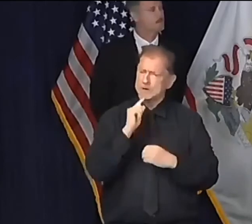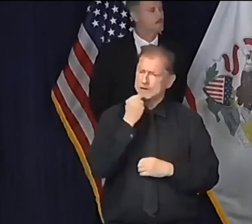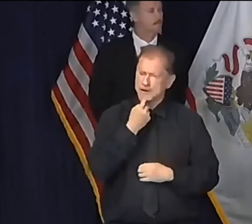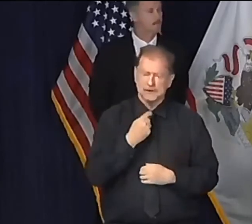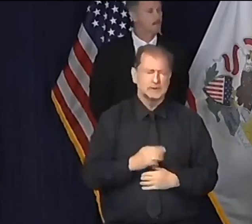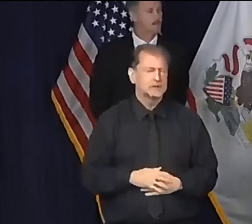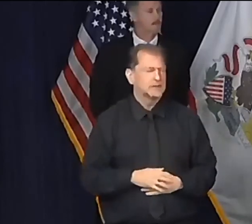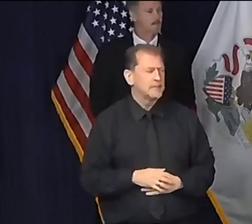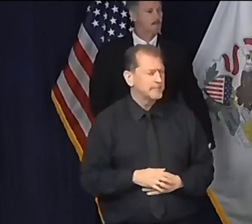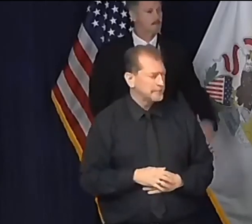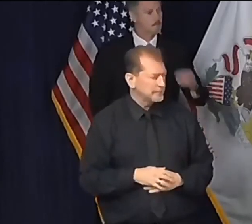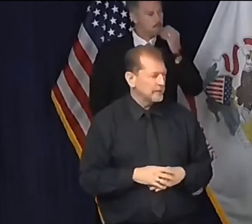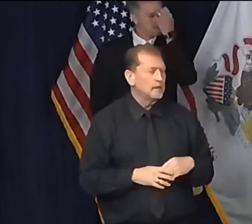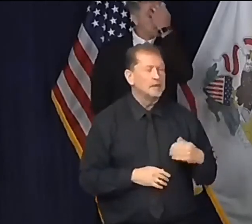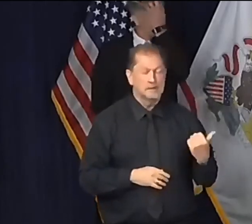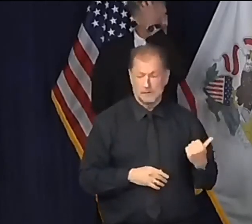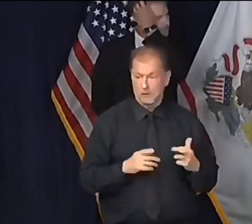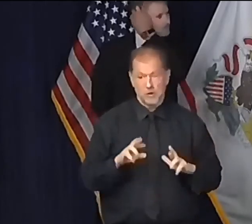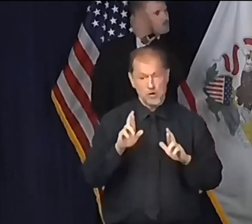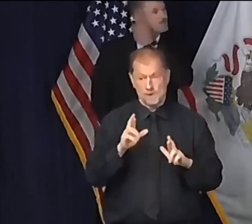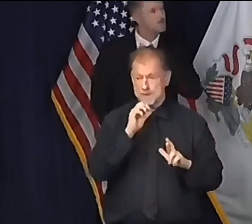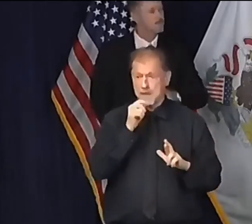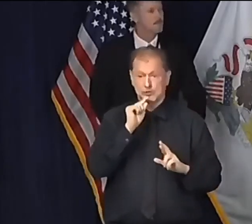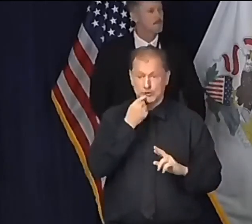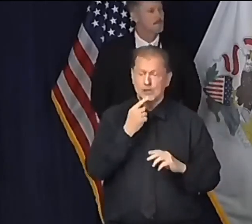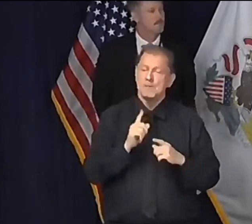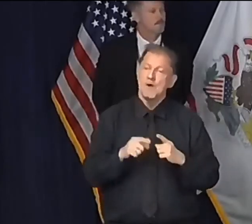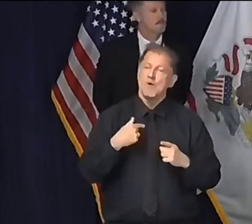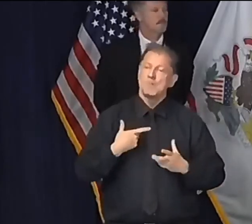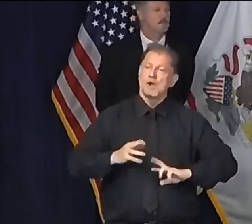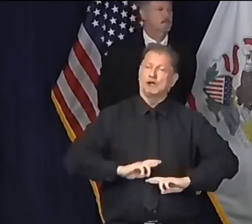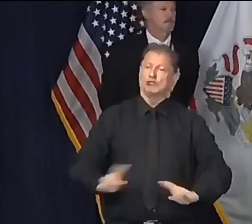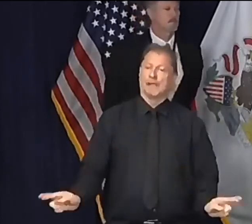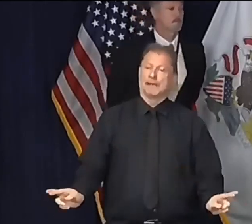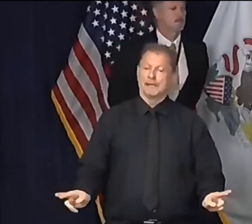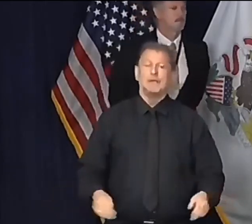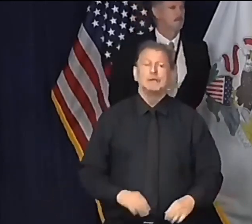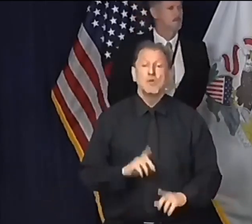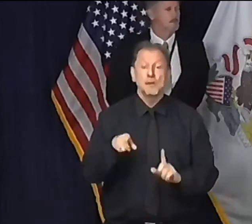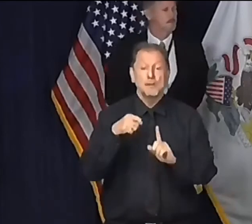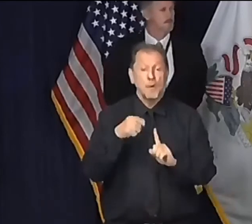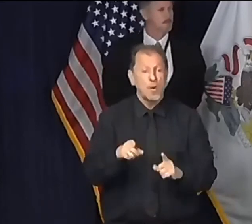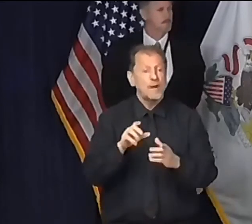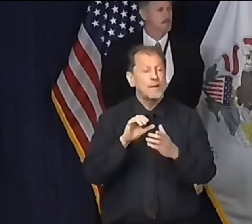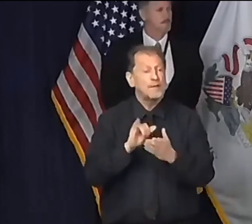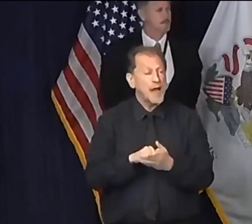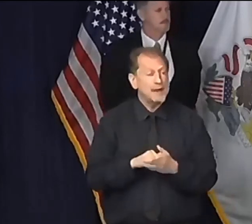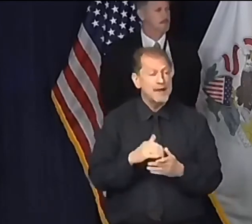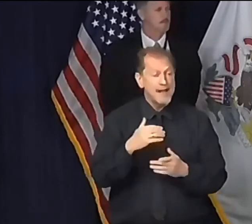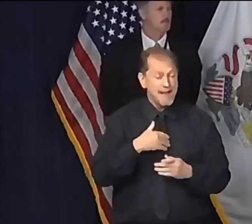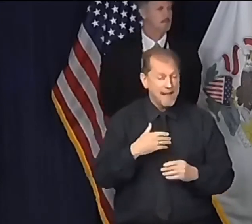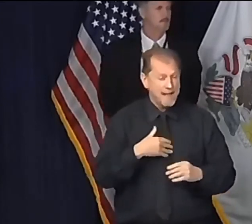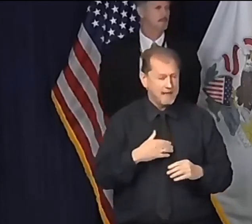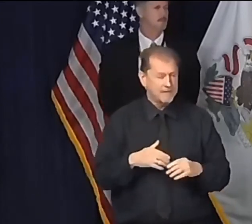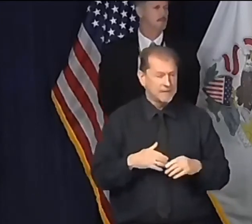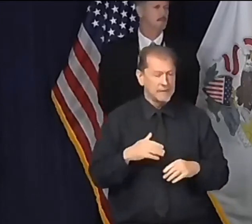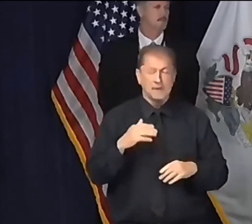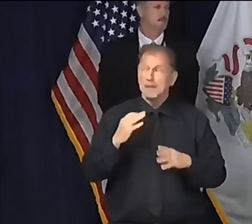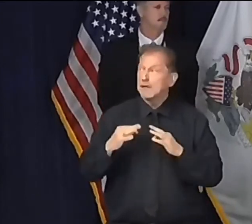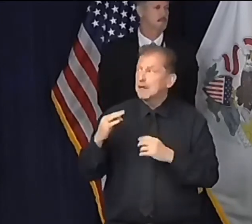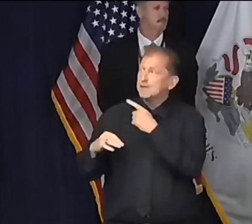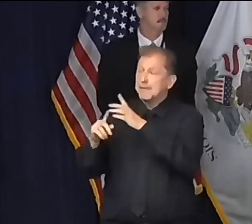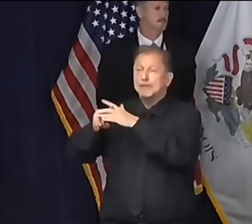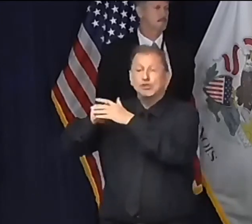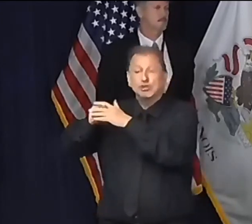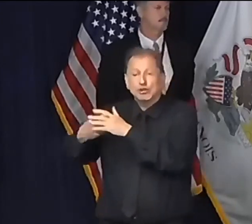No, the hope is not, but you want to be prepared. And so the idea is to have an area for patients who come in,